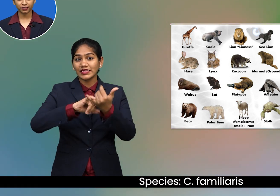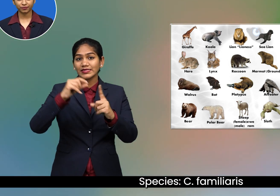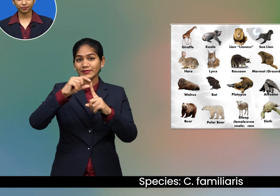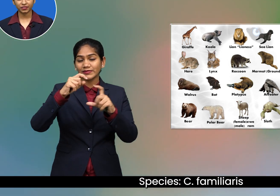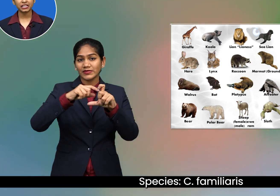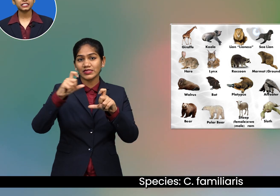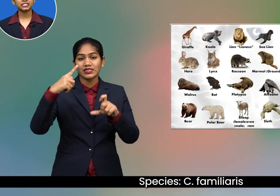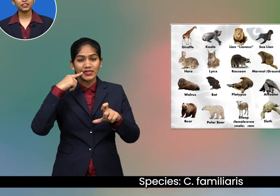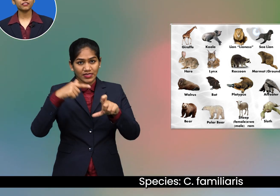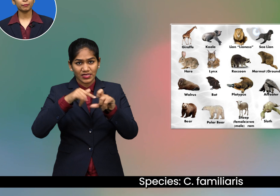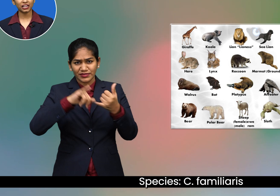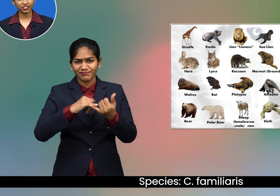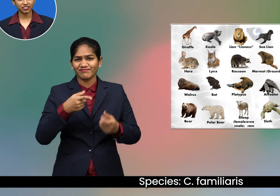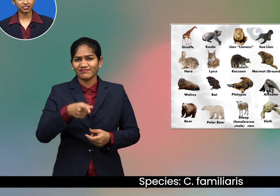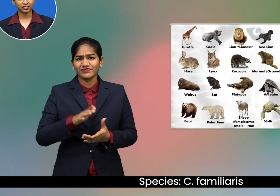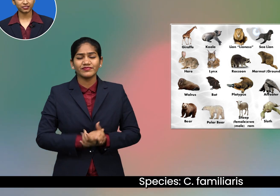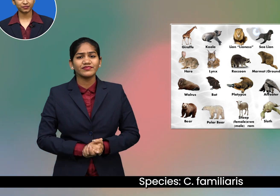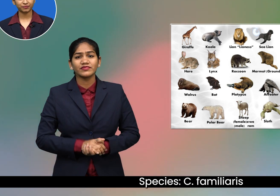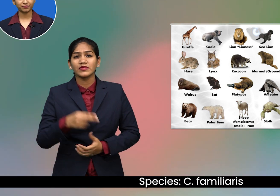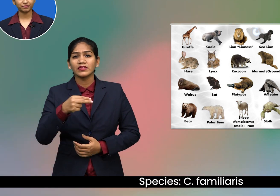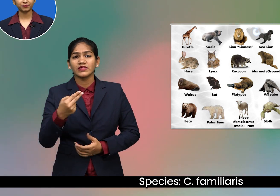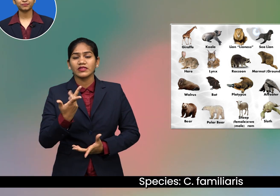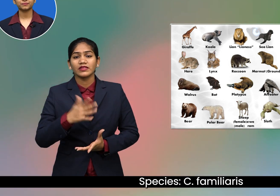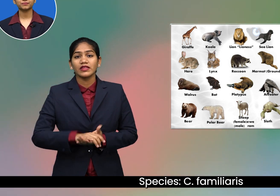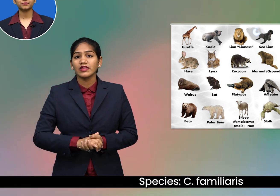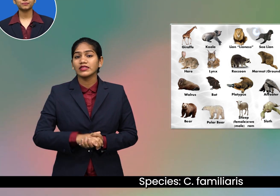Species C. familiaris.